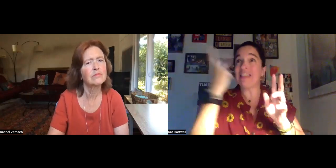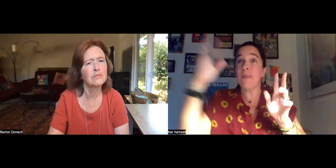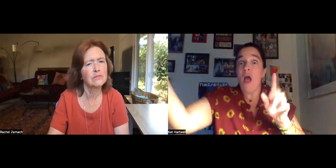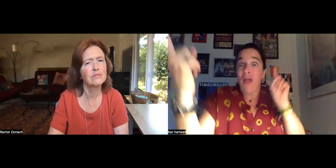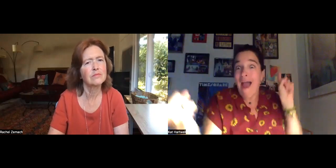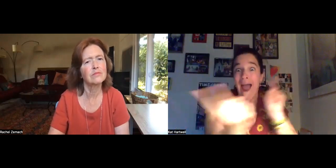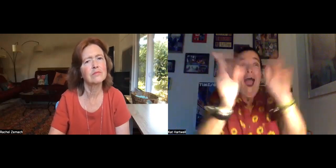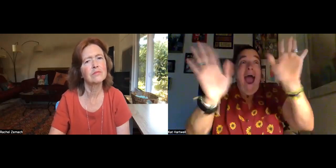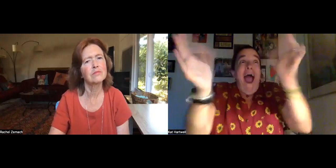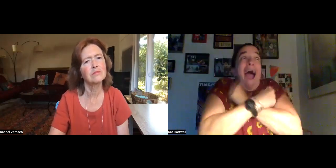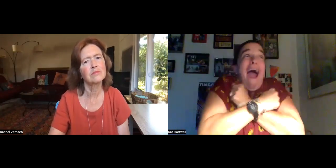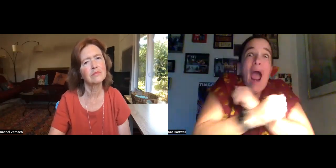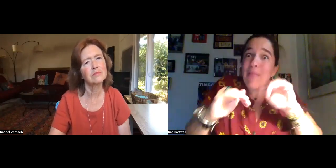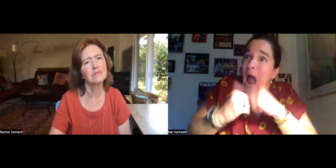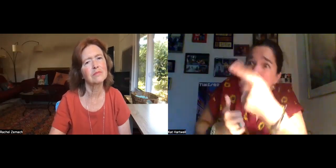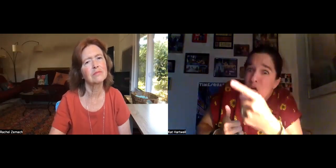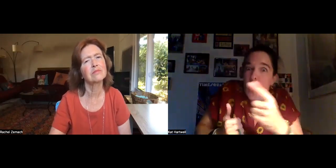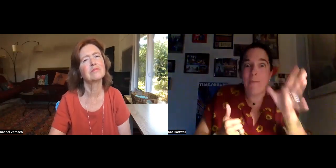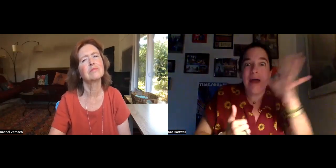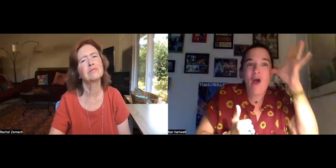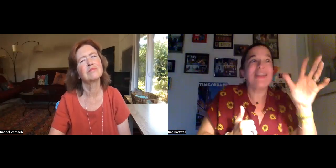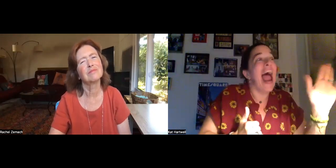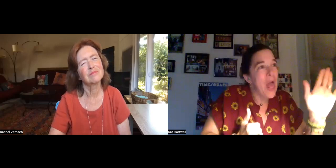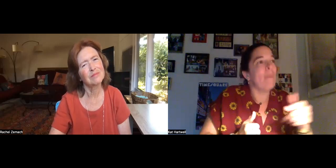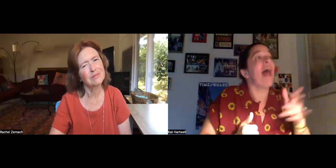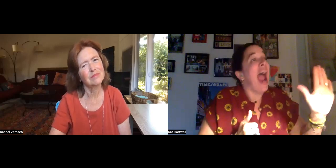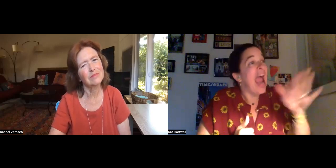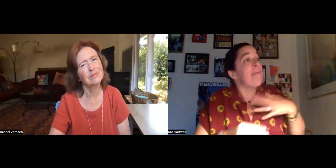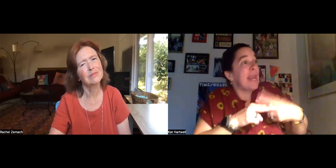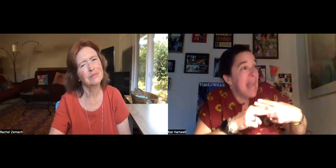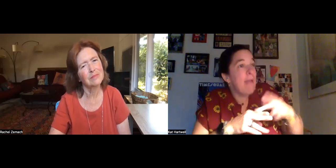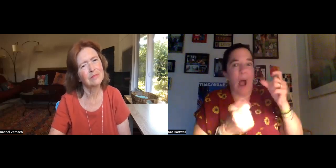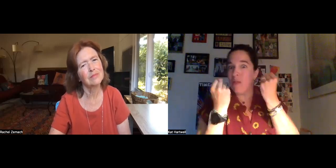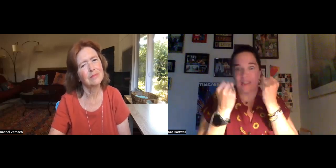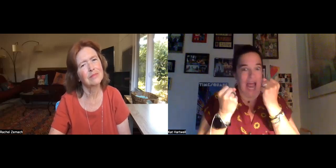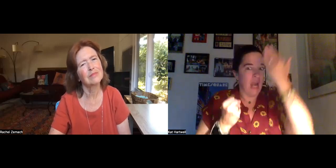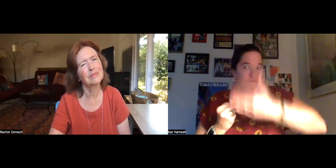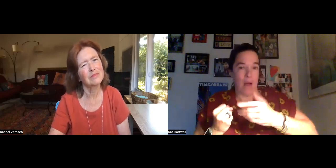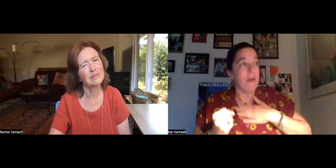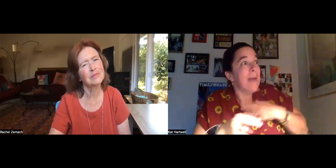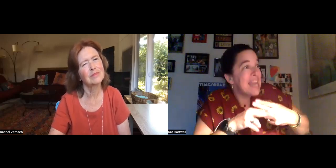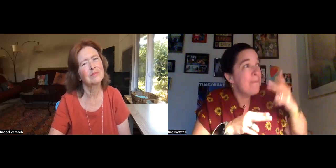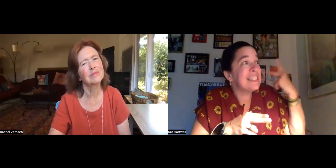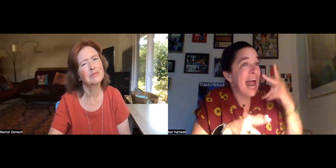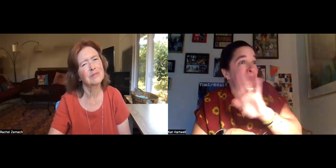see me, how we do, parent, hello, hi, my name, I will sign in front of my name is